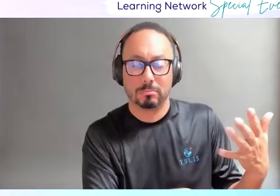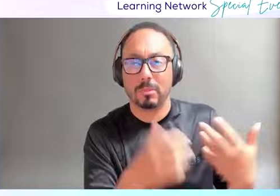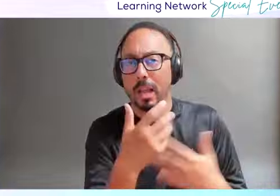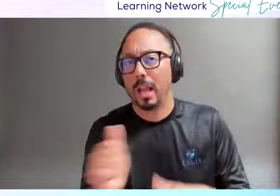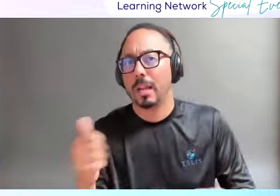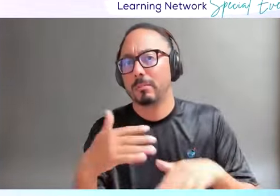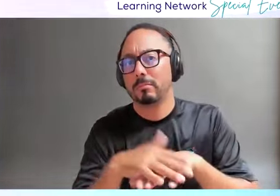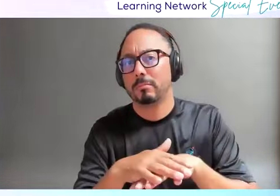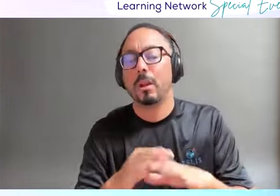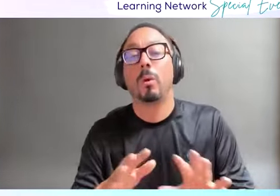Standards.